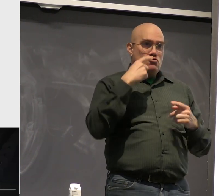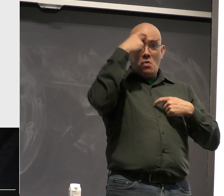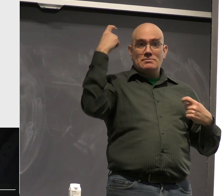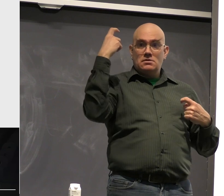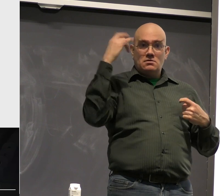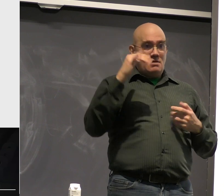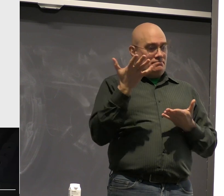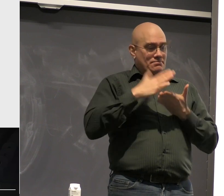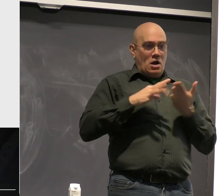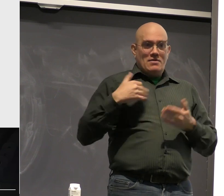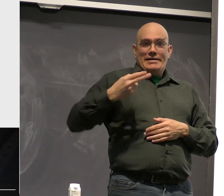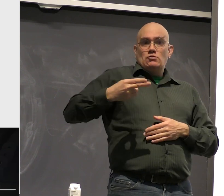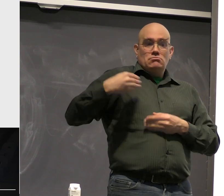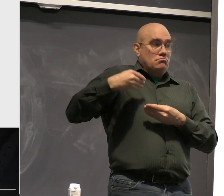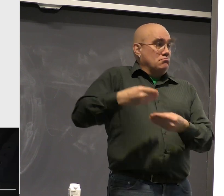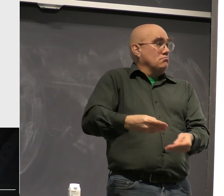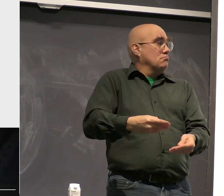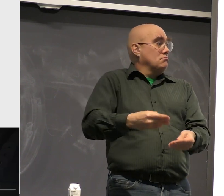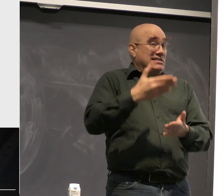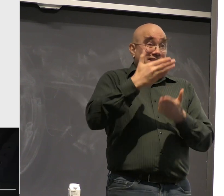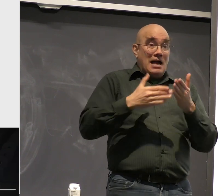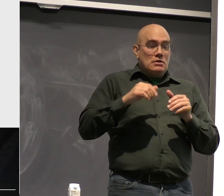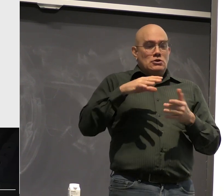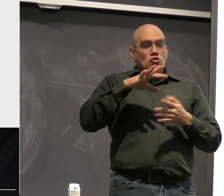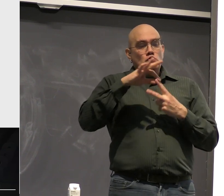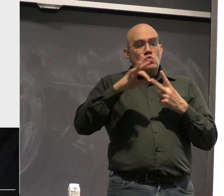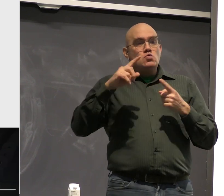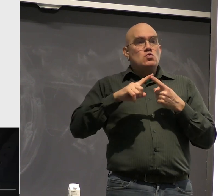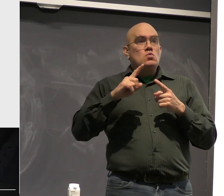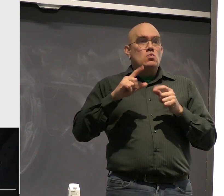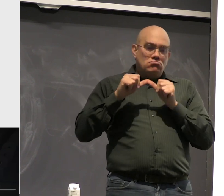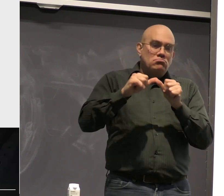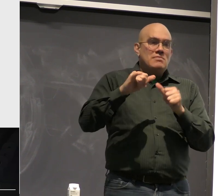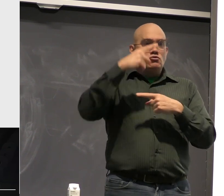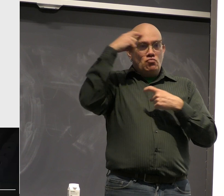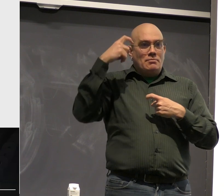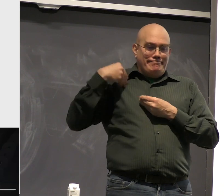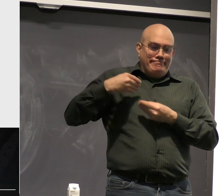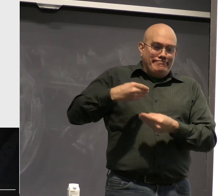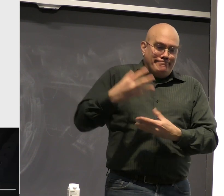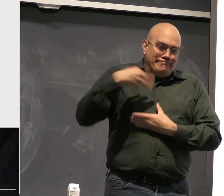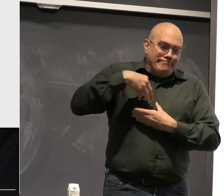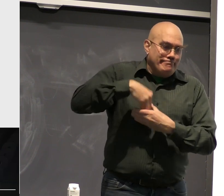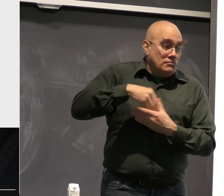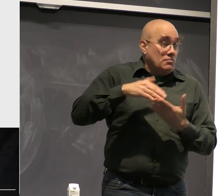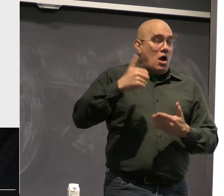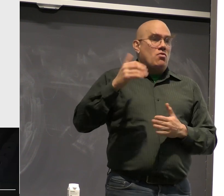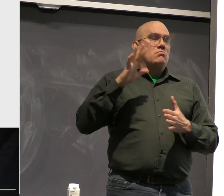in other communities, they experience other traumas. That's a part of our shared history. So there's the choice to maintain that trauma and to share that trauma